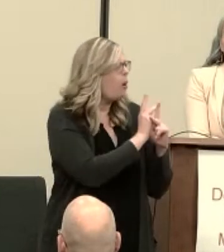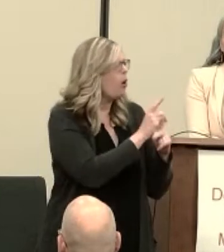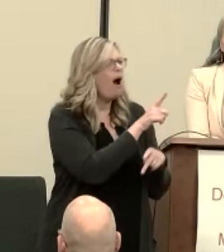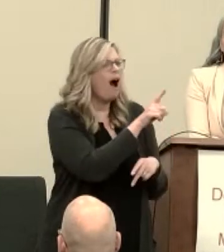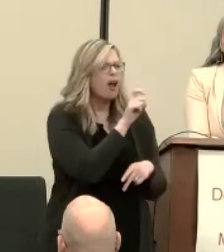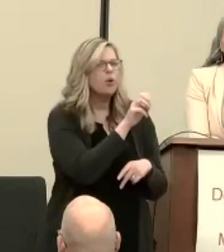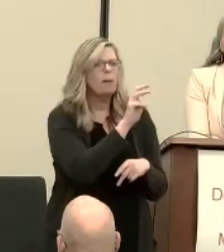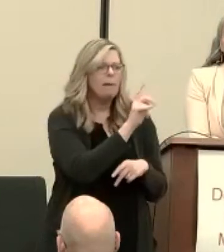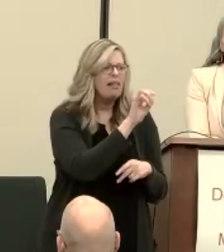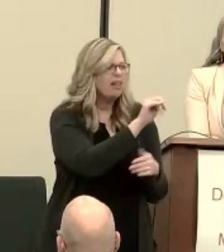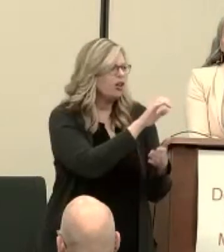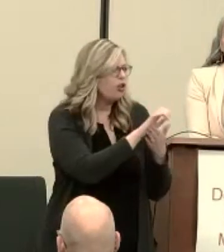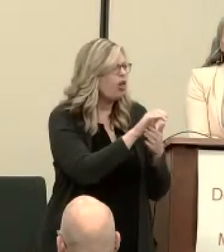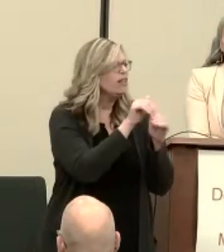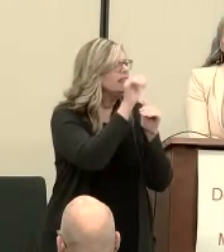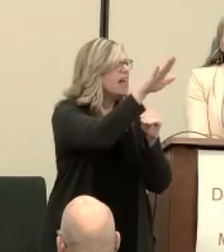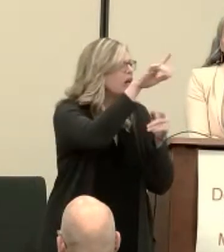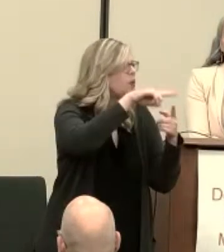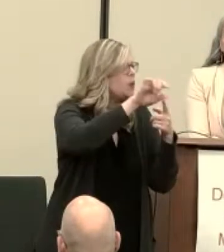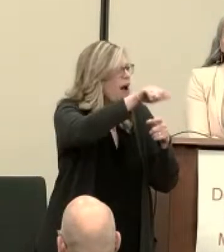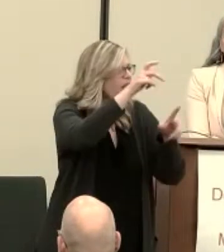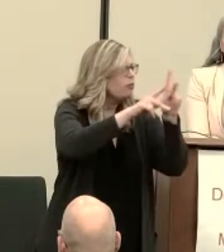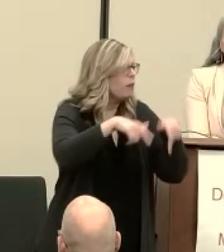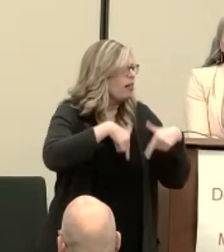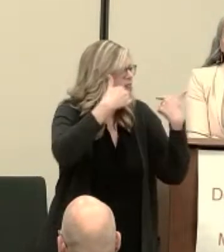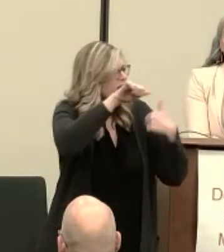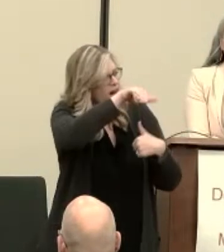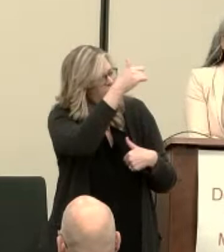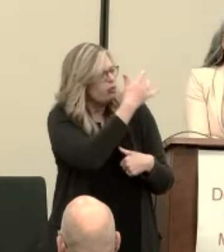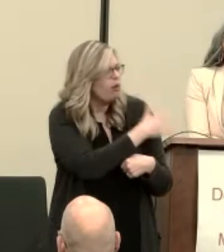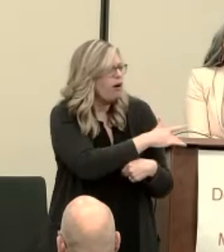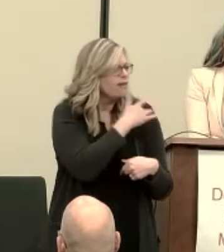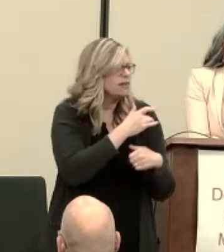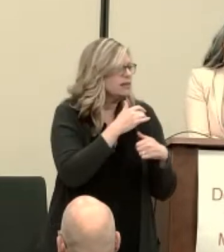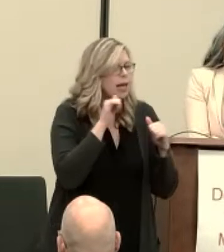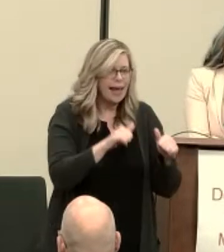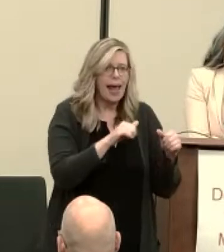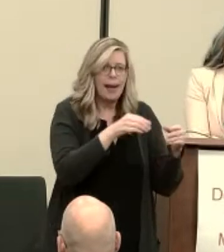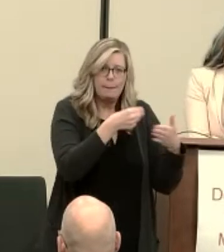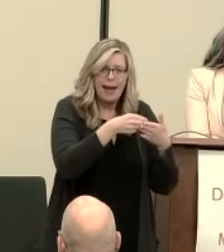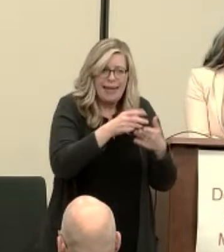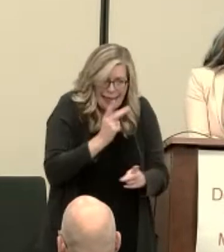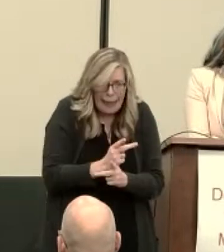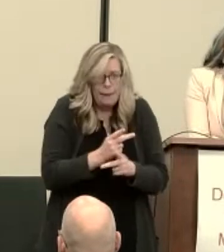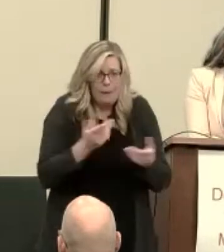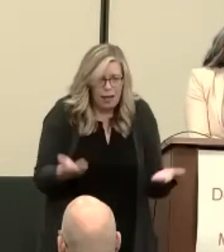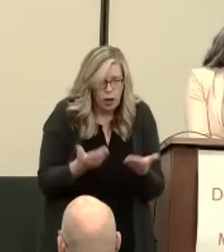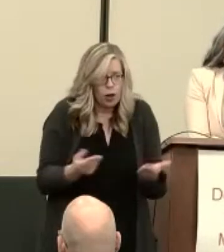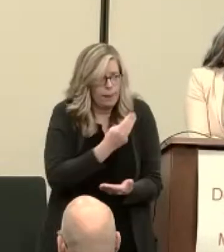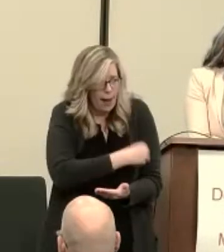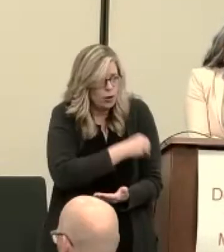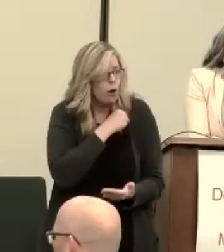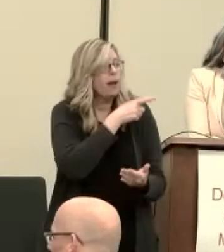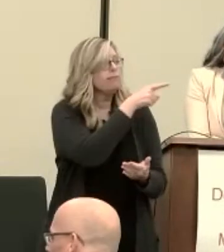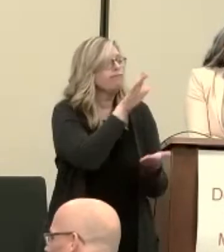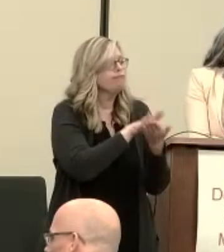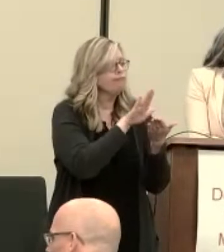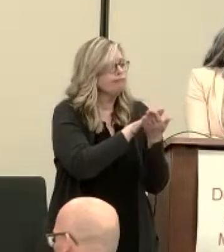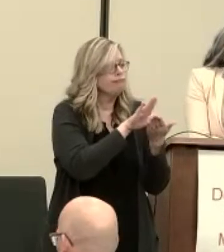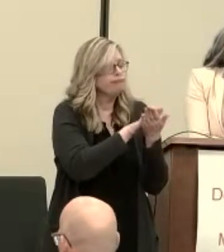in other provinces who make a lot of money. That's money we could be putting into helping people here in Manitoba. And